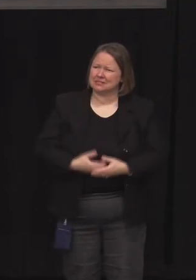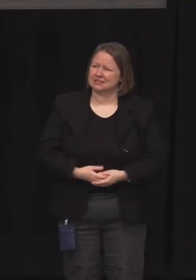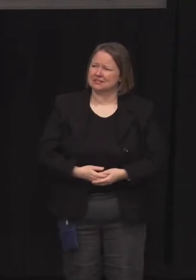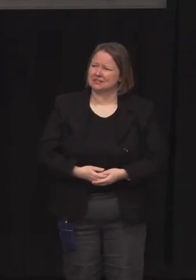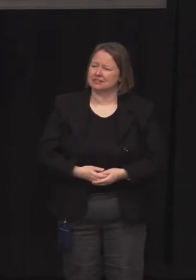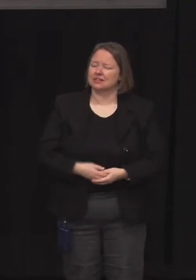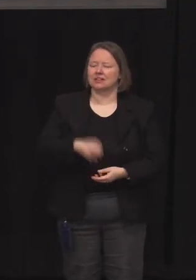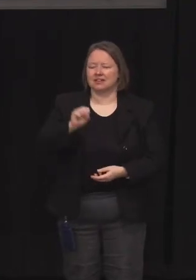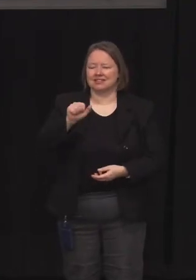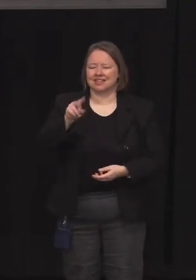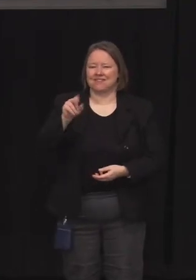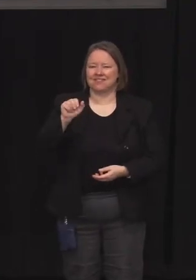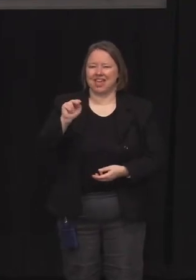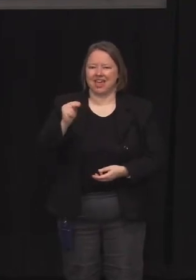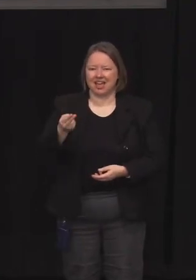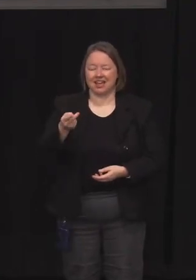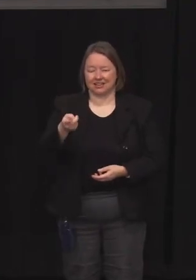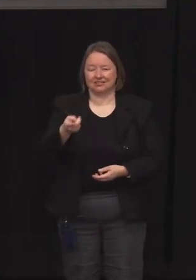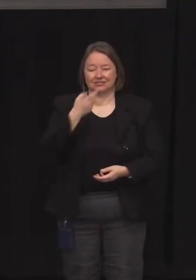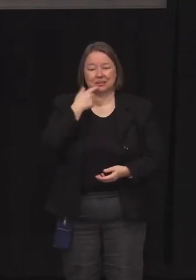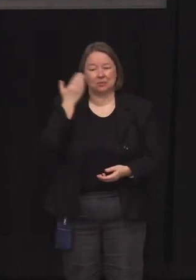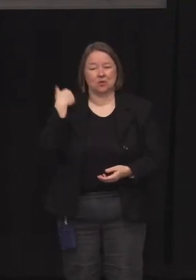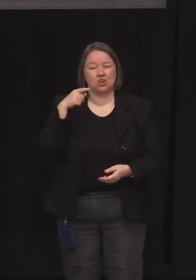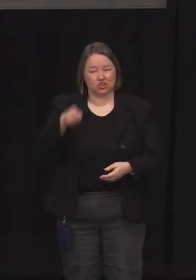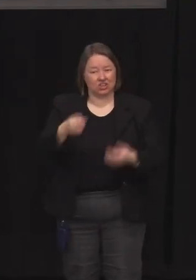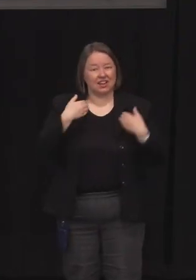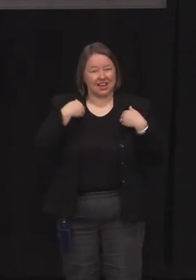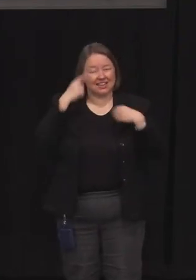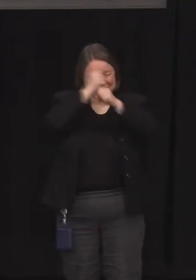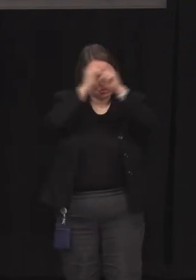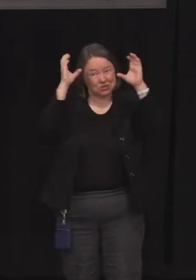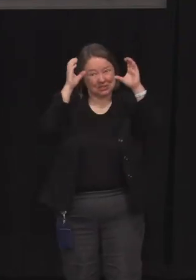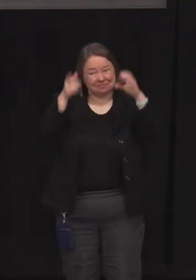Young Savannah mentioned earlier that she has a dream.